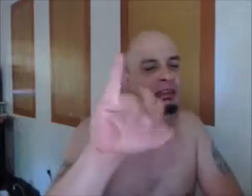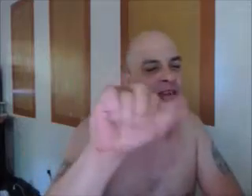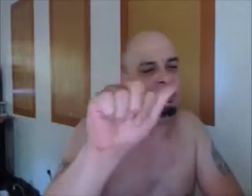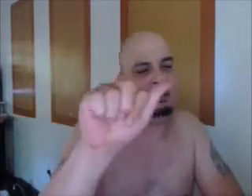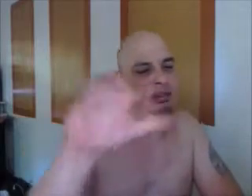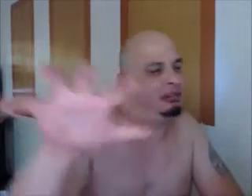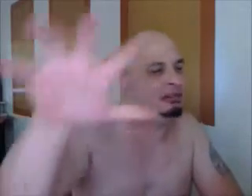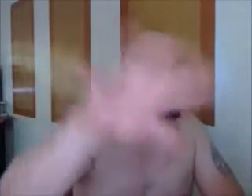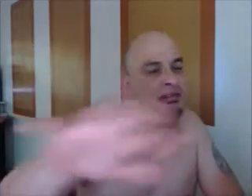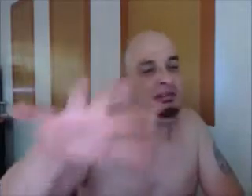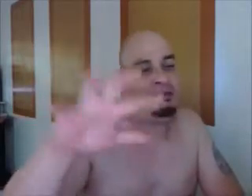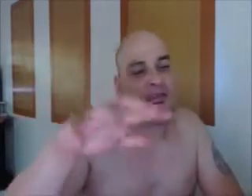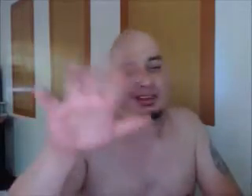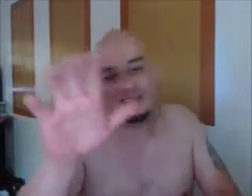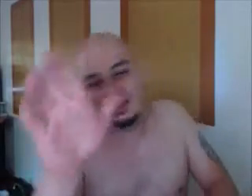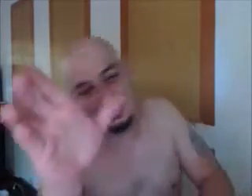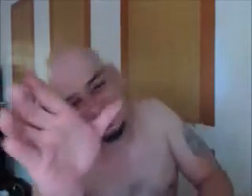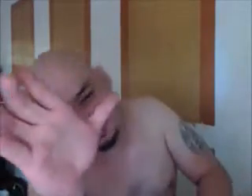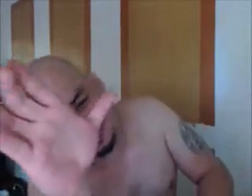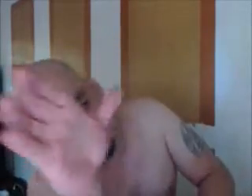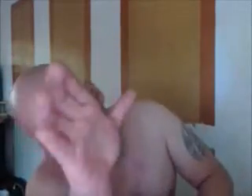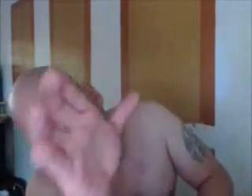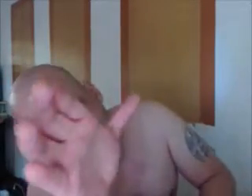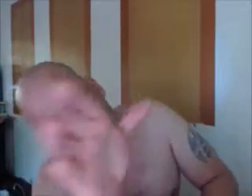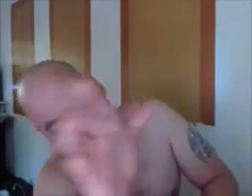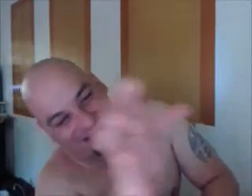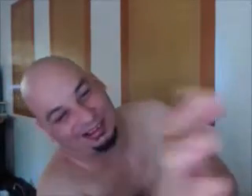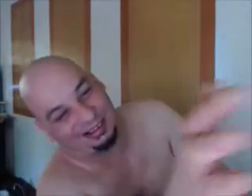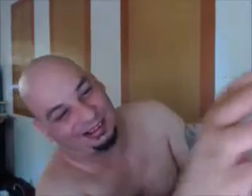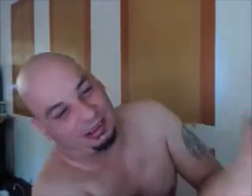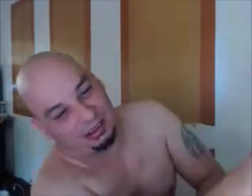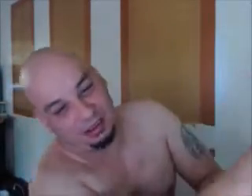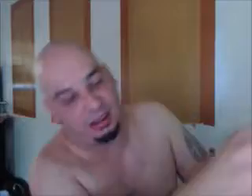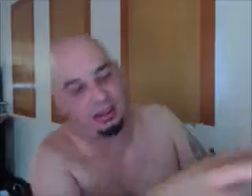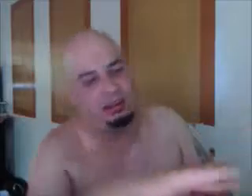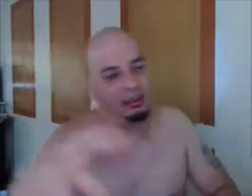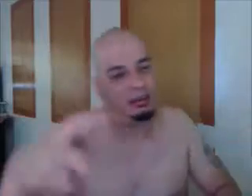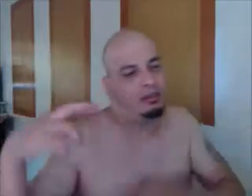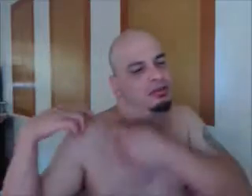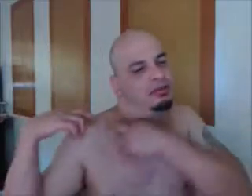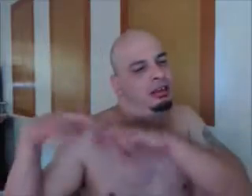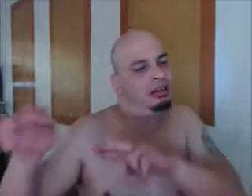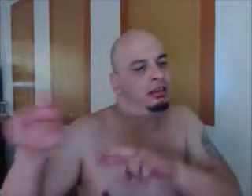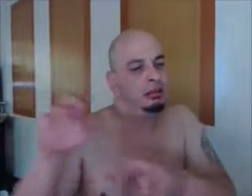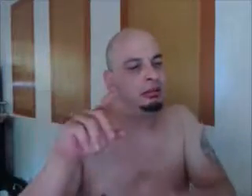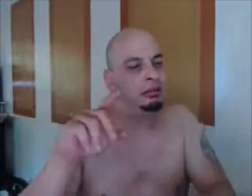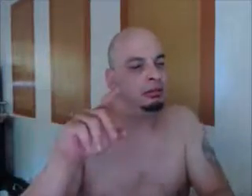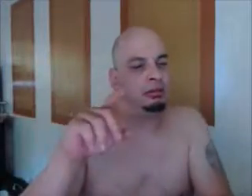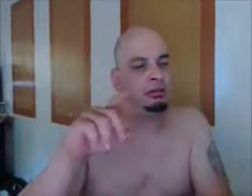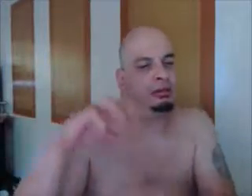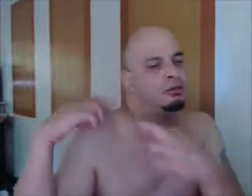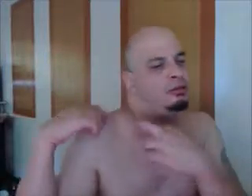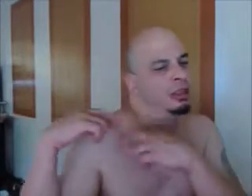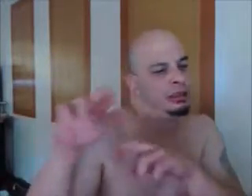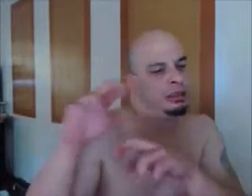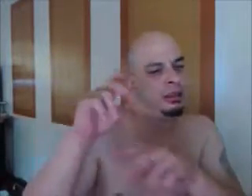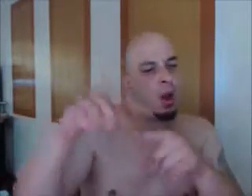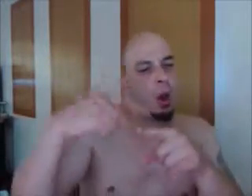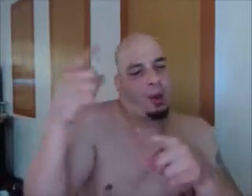They're about what one witness said, how one lawyers made choices about which witnesses to call and which not to call. They